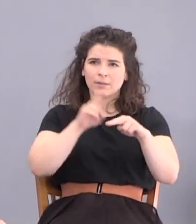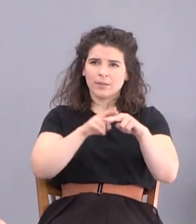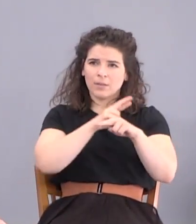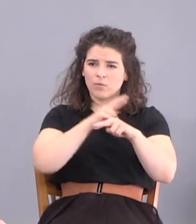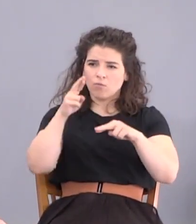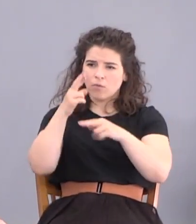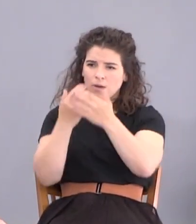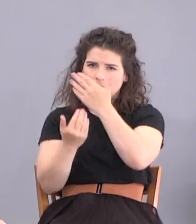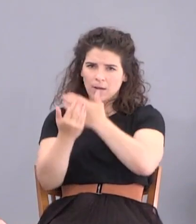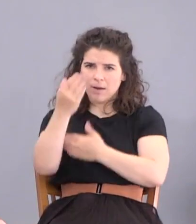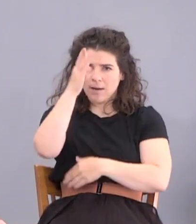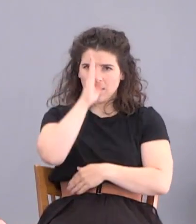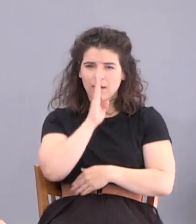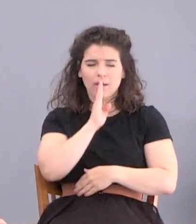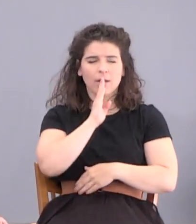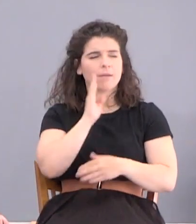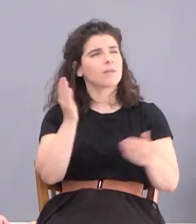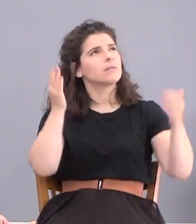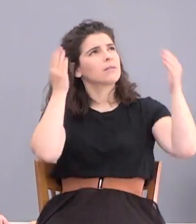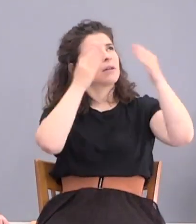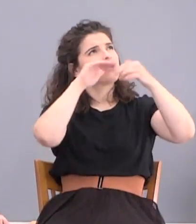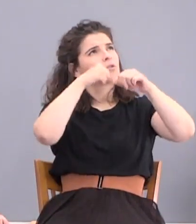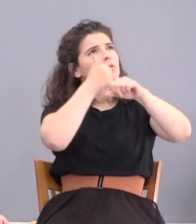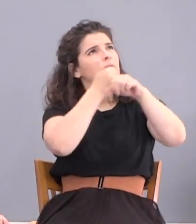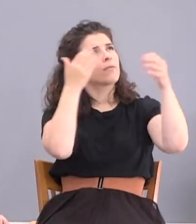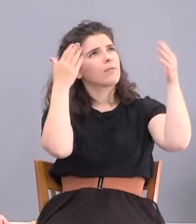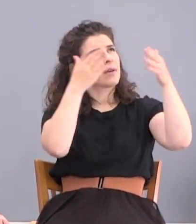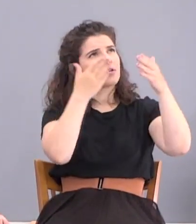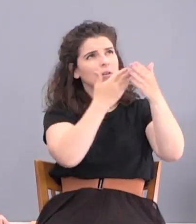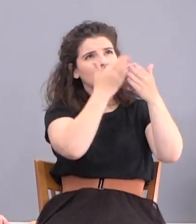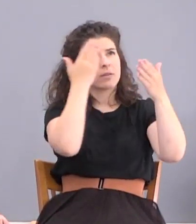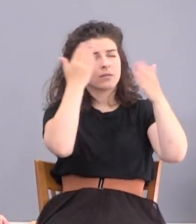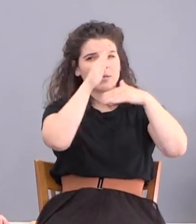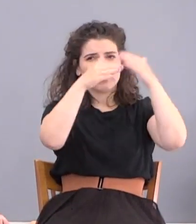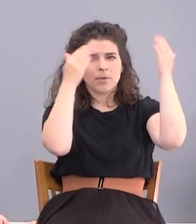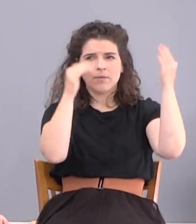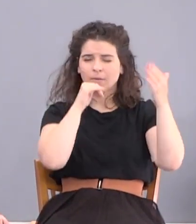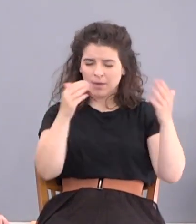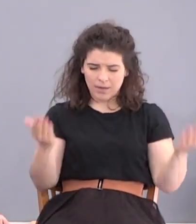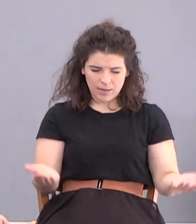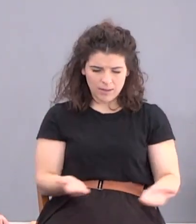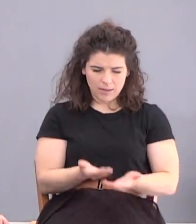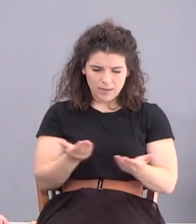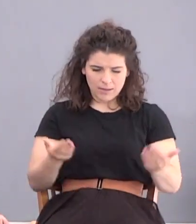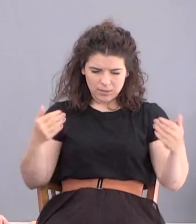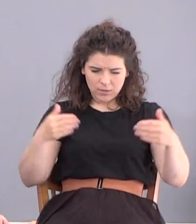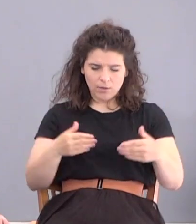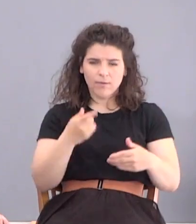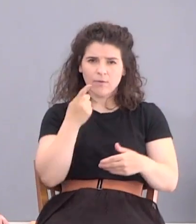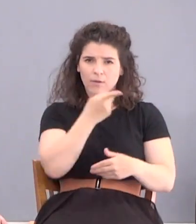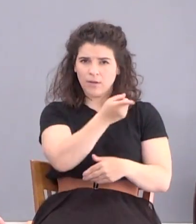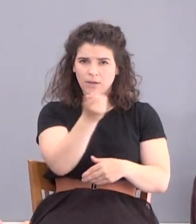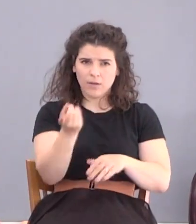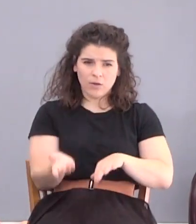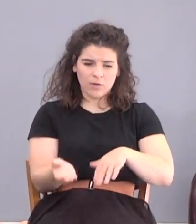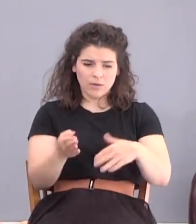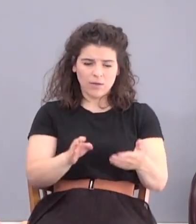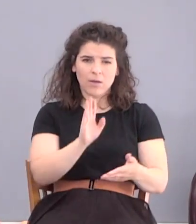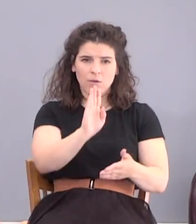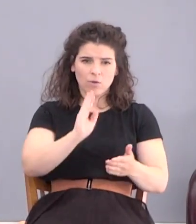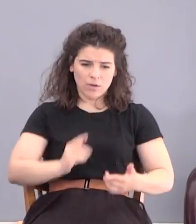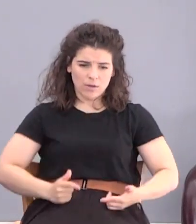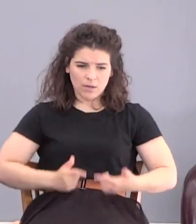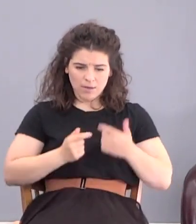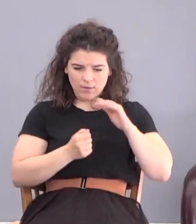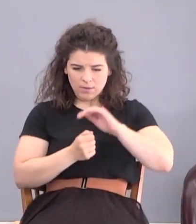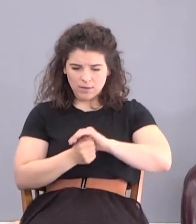on things above, not on things on the earth. For ye are dead, and your life is hid with Christ in God. When Christ, who